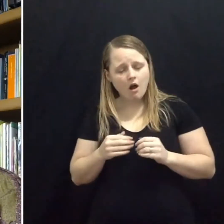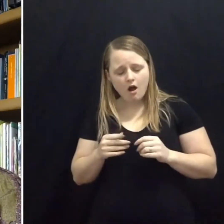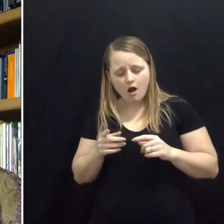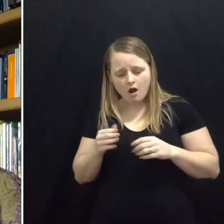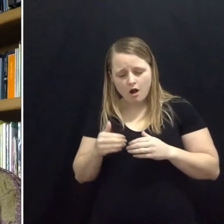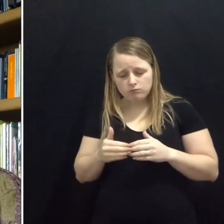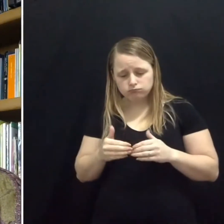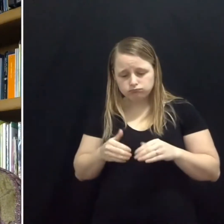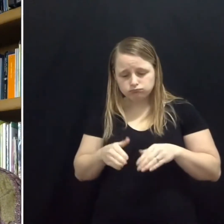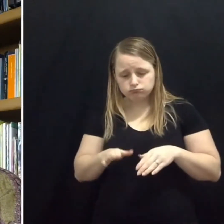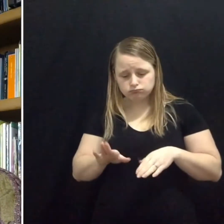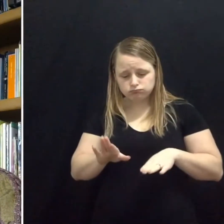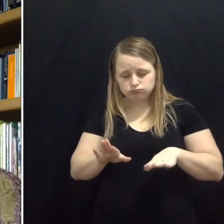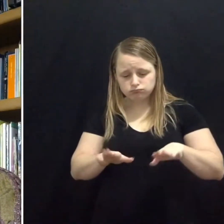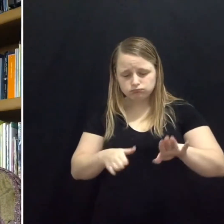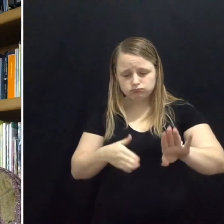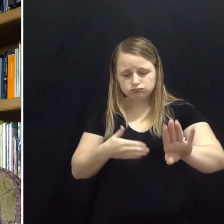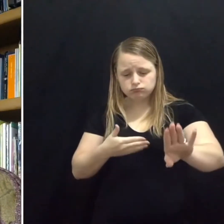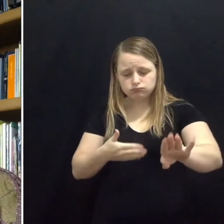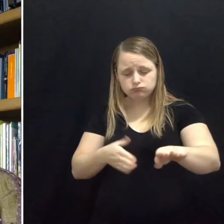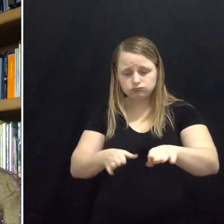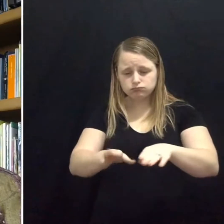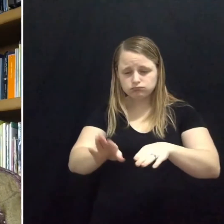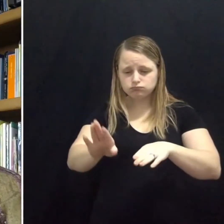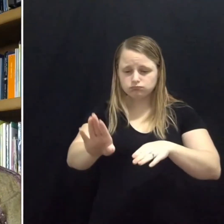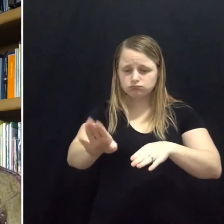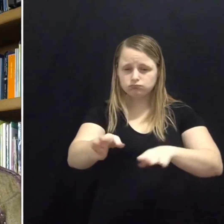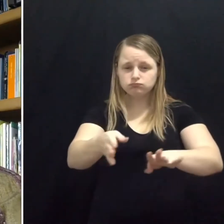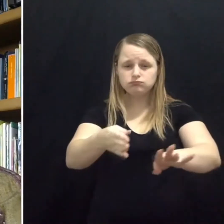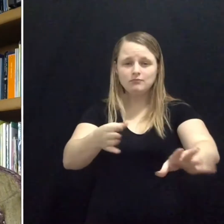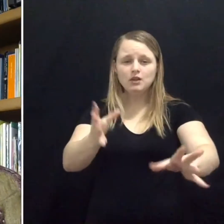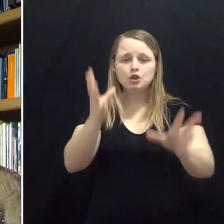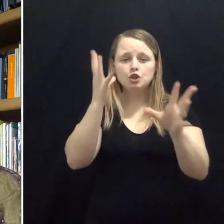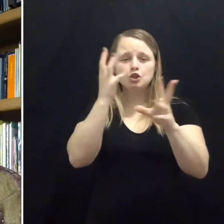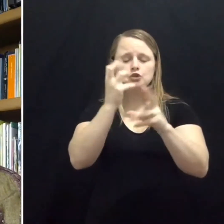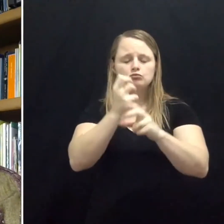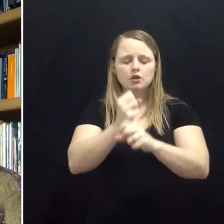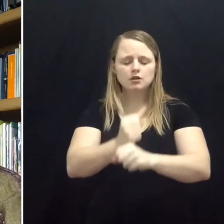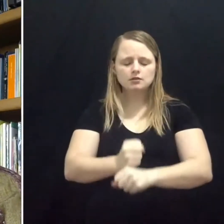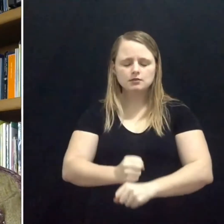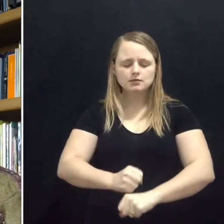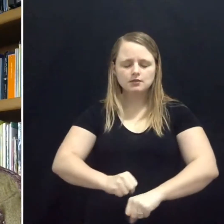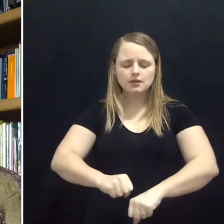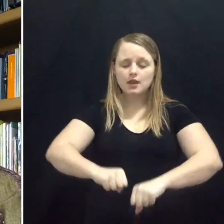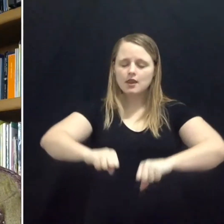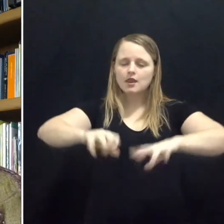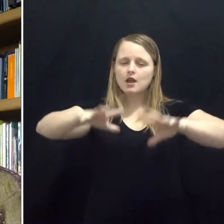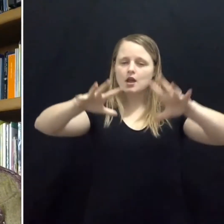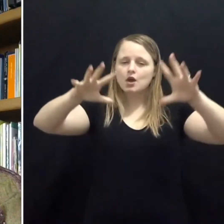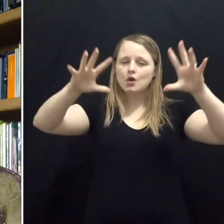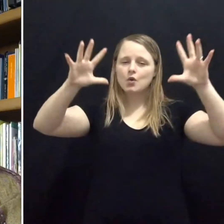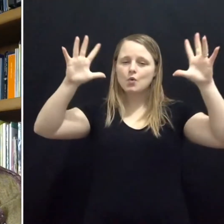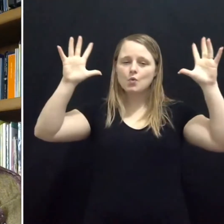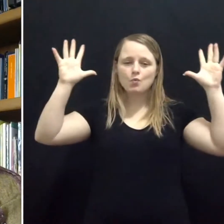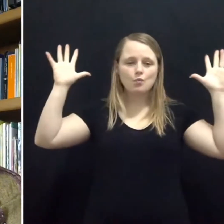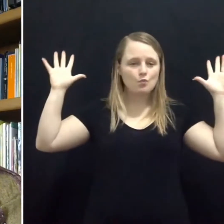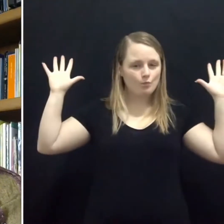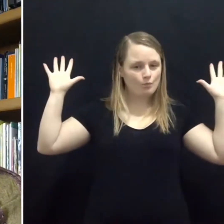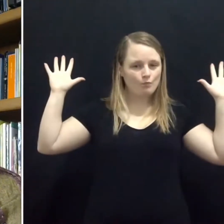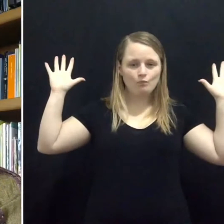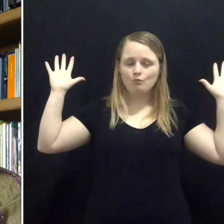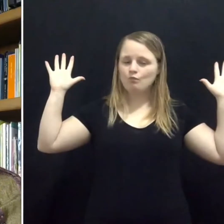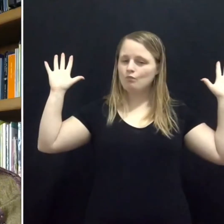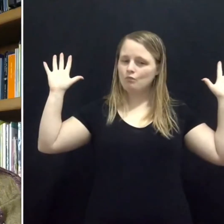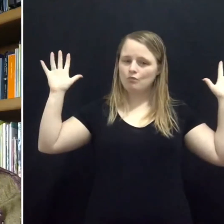to move forward, just trust and let go.